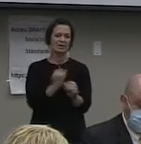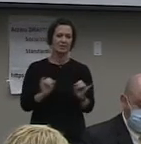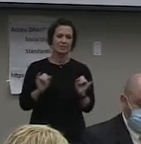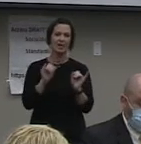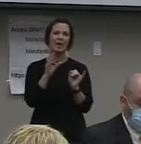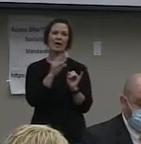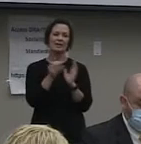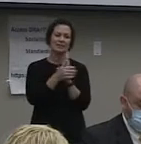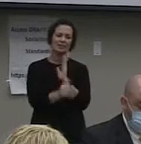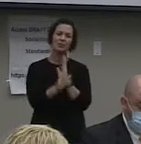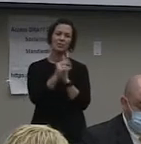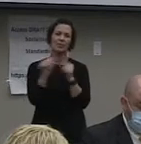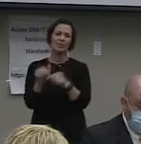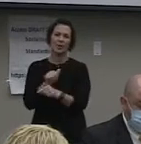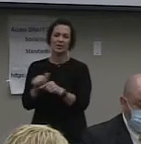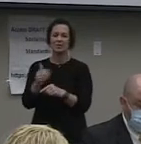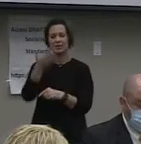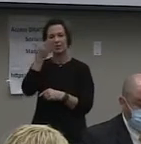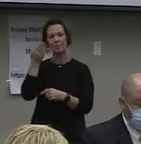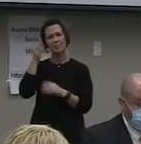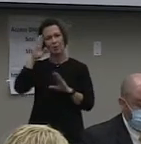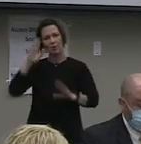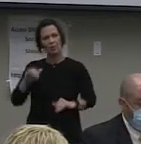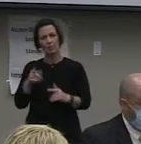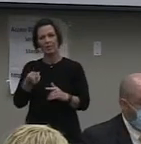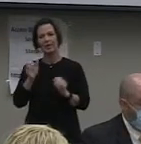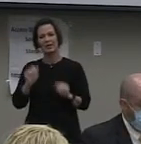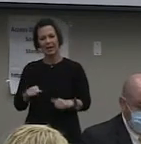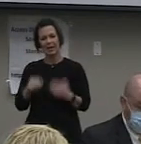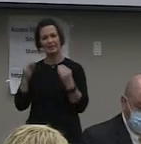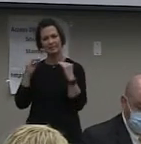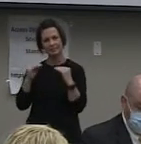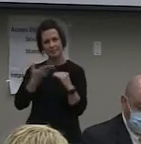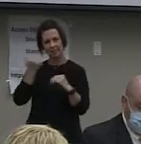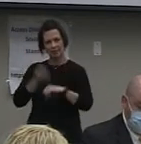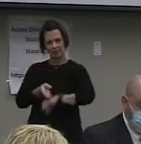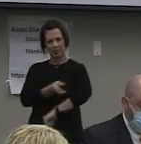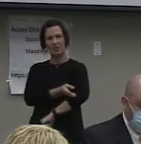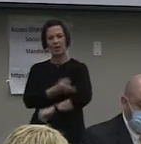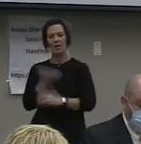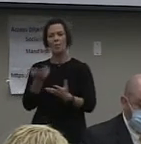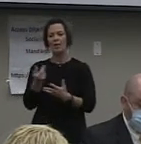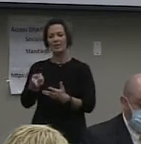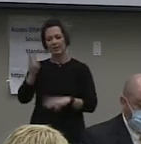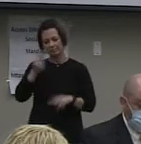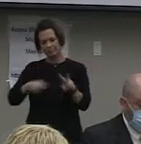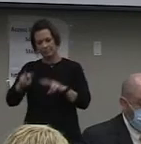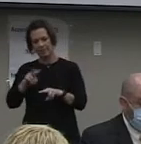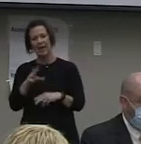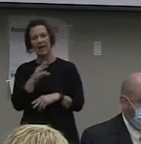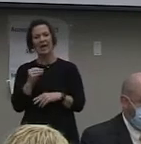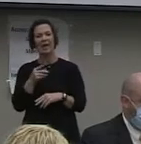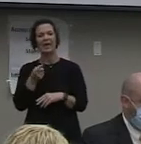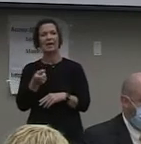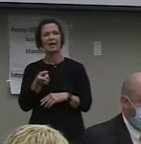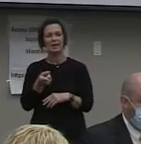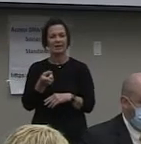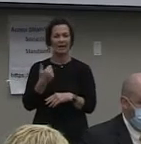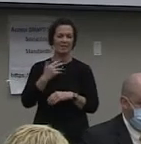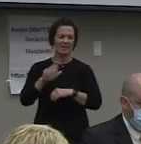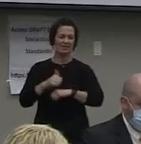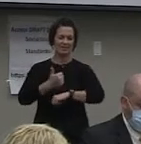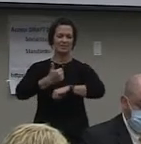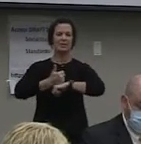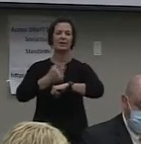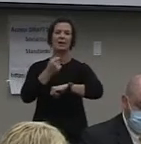Practices, to hopefully better communicate that these are student expectations that will be assessed, and not pedagogy and or solely a set of instructional